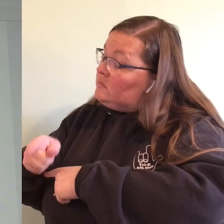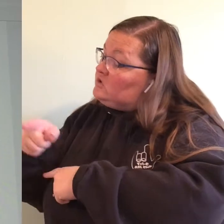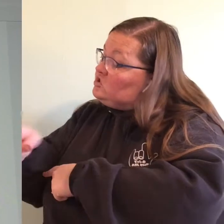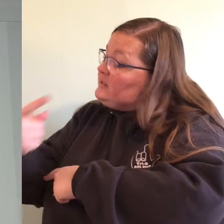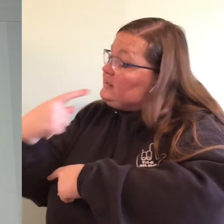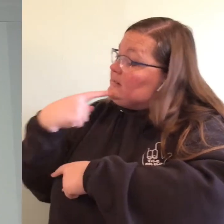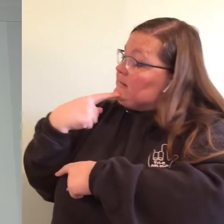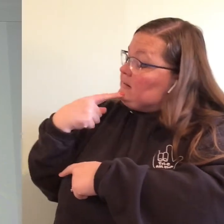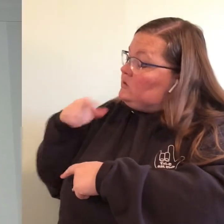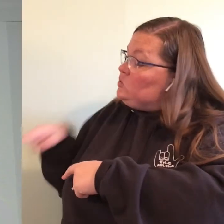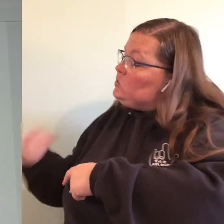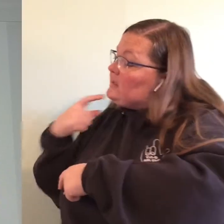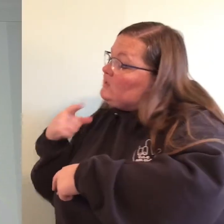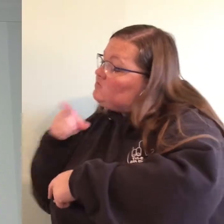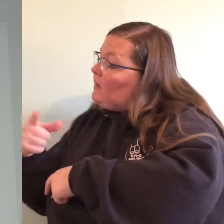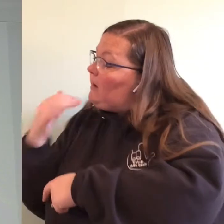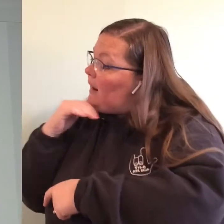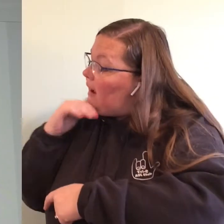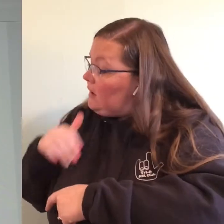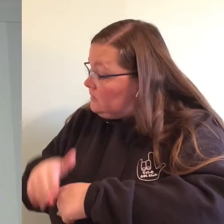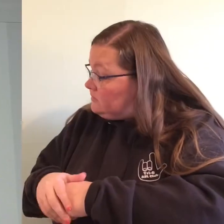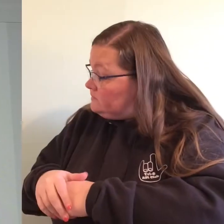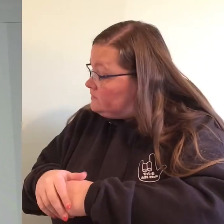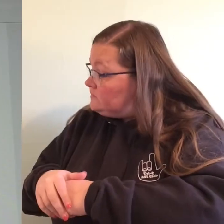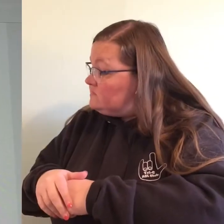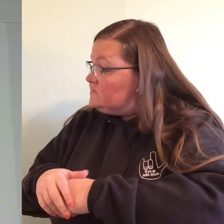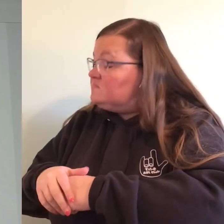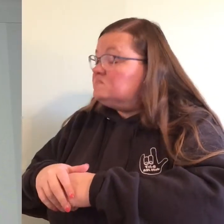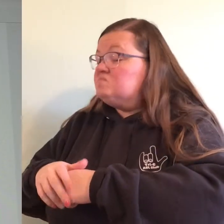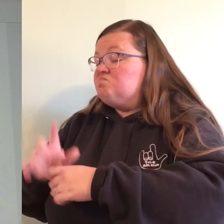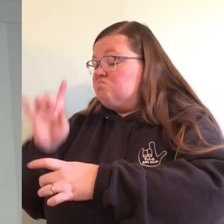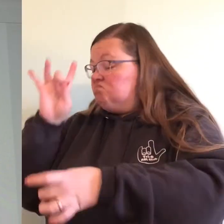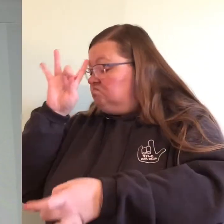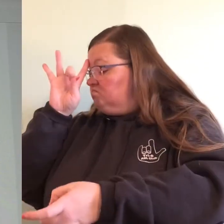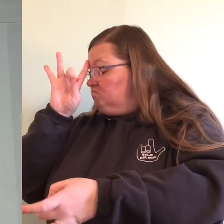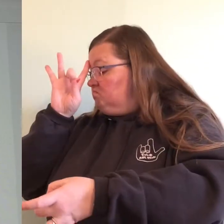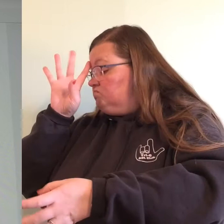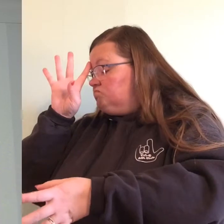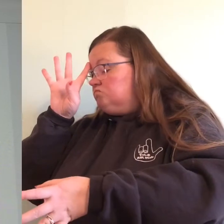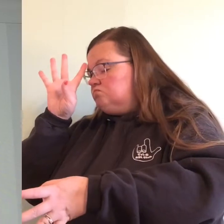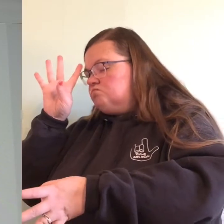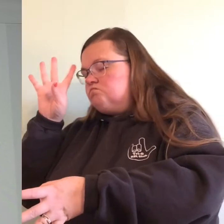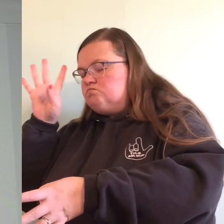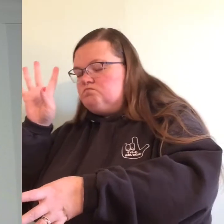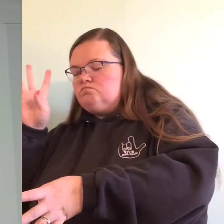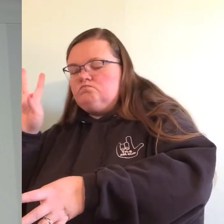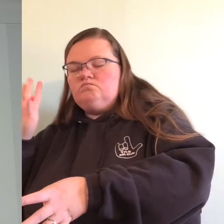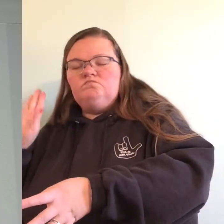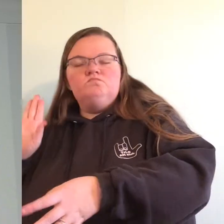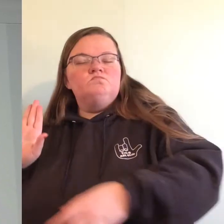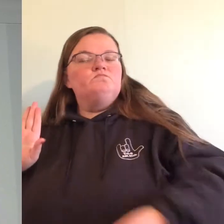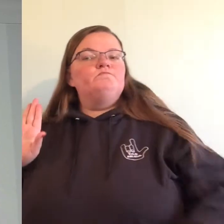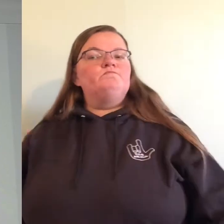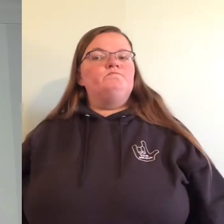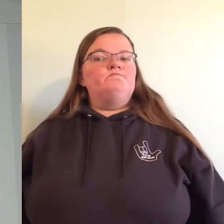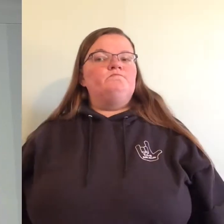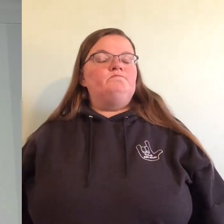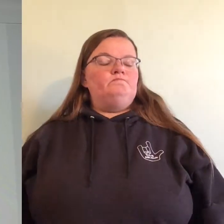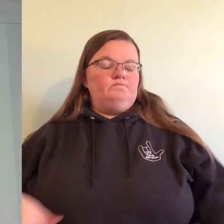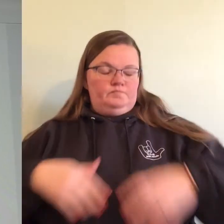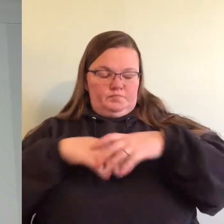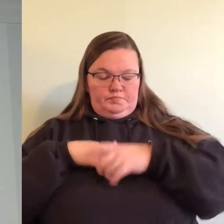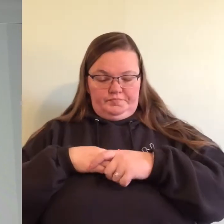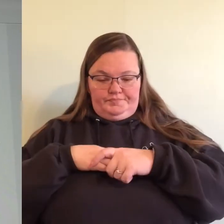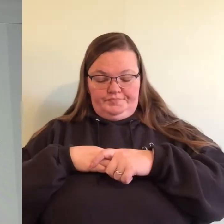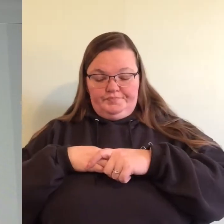lies." There was a dead silence. "Well, of all the poisonous little beasts," said Peter, and shrugged his shoulders and